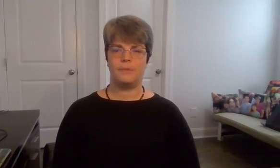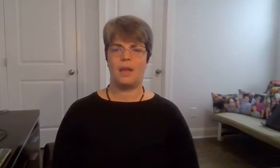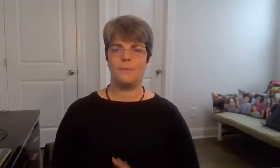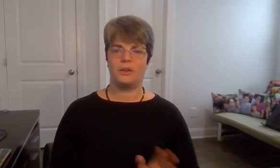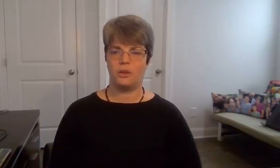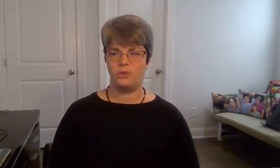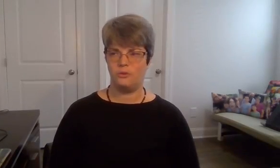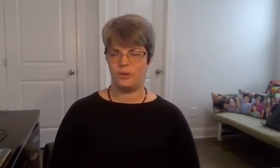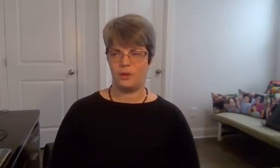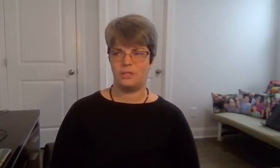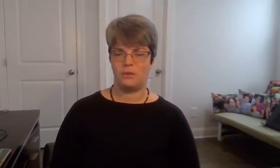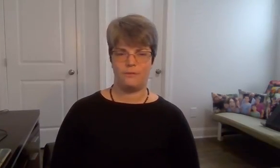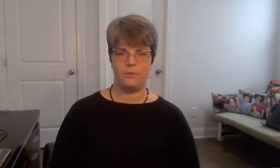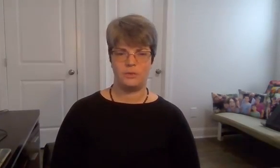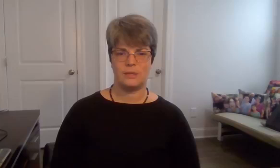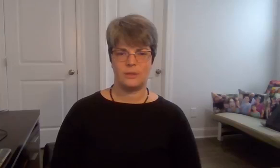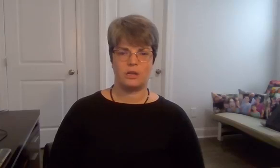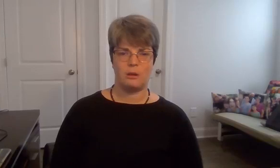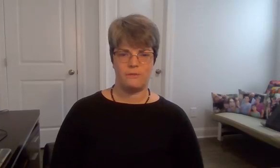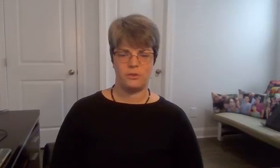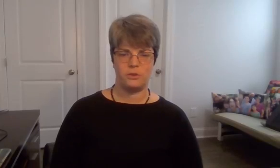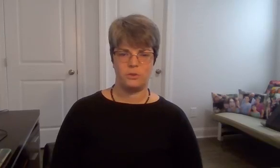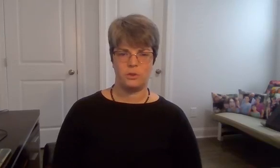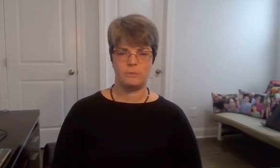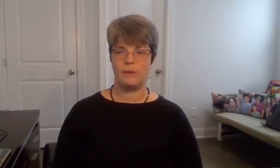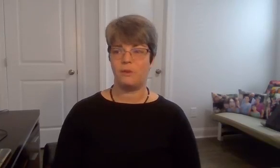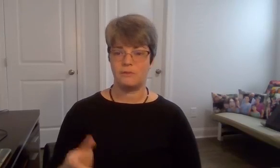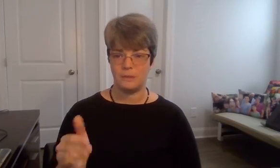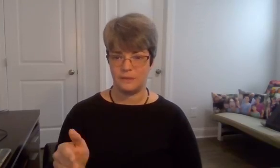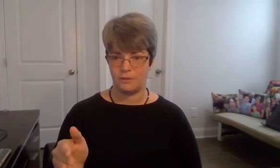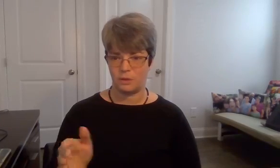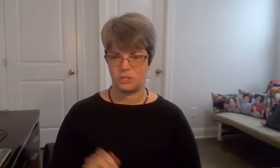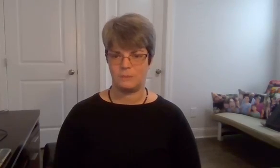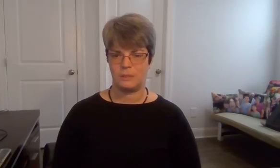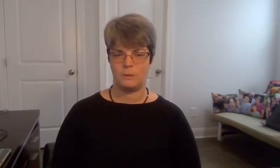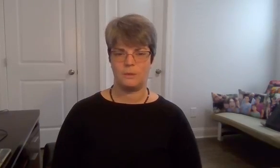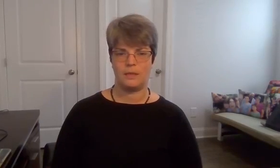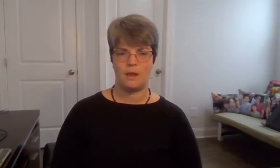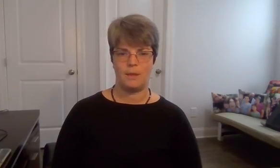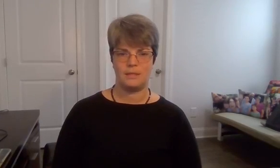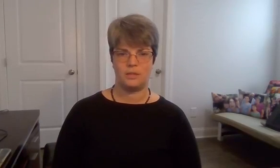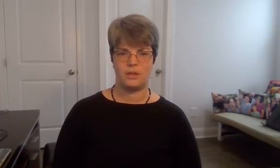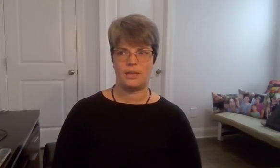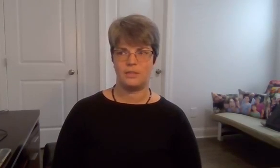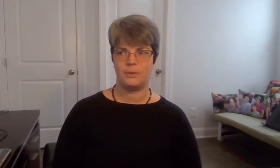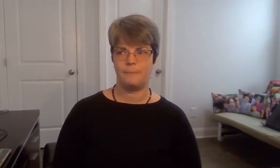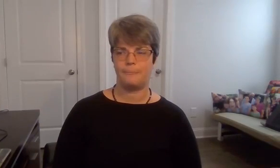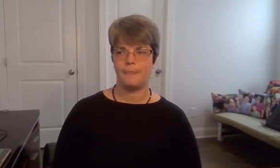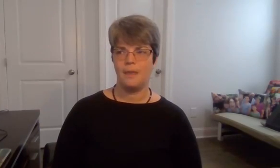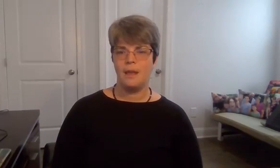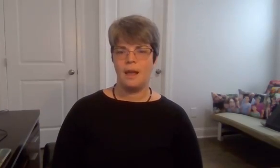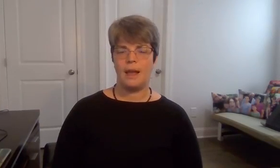I'm not going to go too far into all the foods because I'm not sure how often you'll use those. But if you have specific questions, please put them in the comments and I'll try and get to